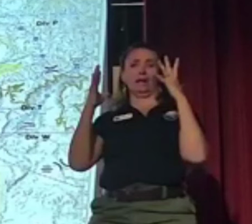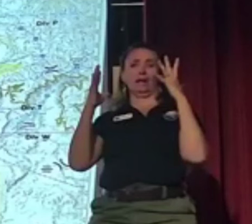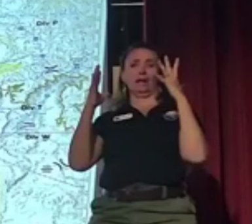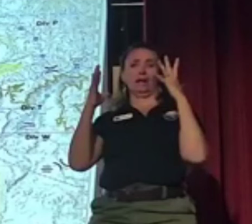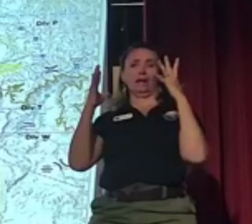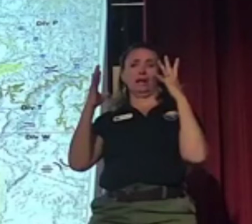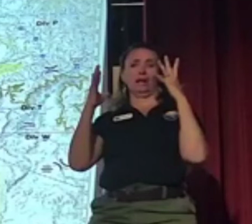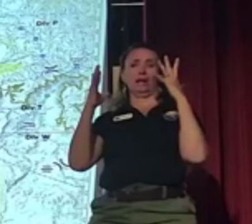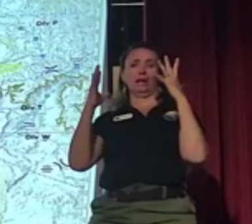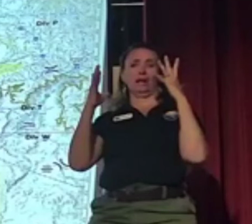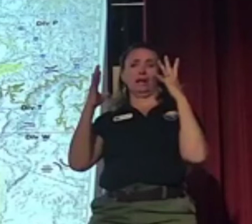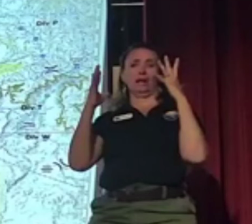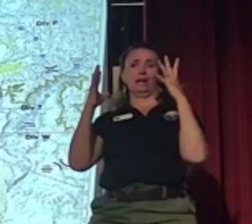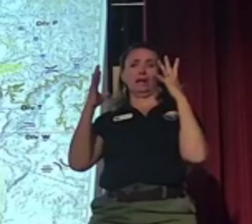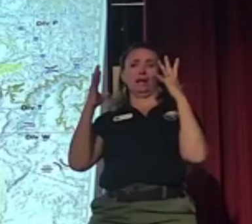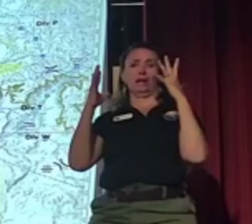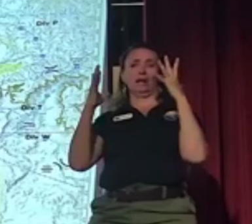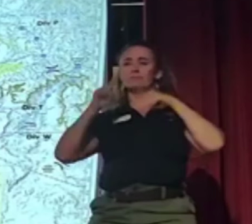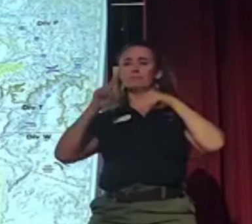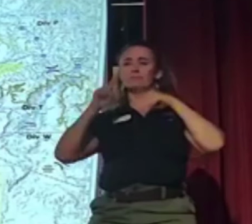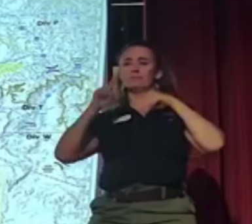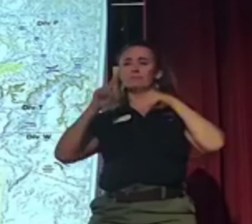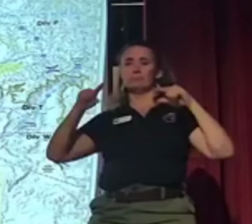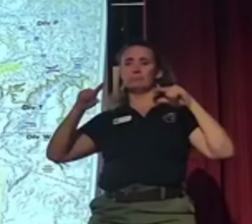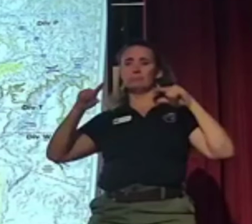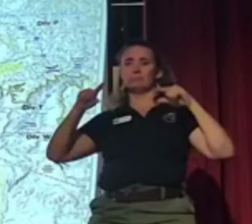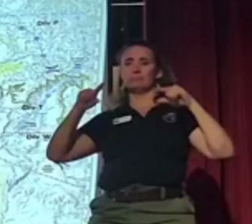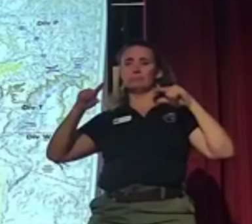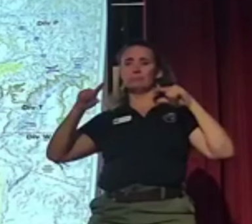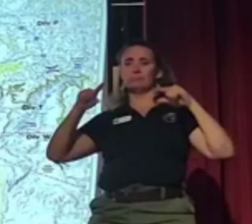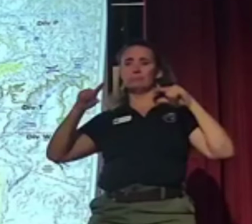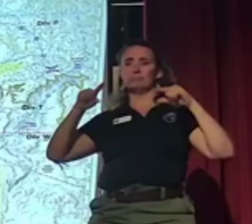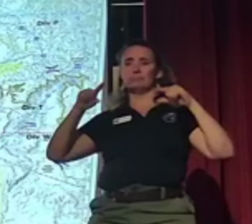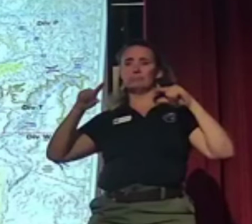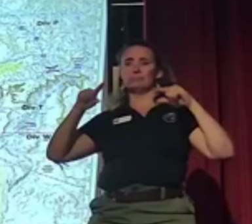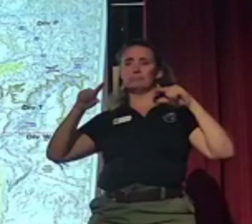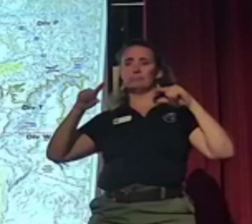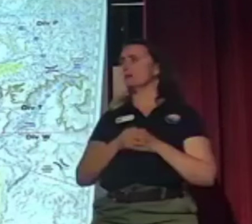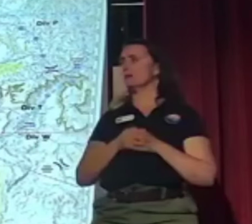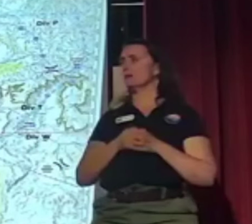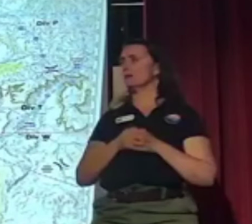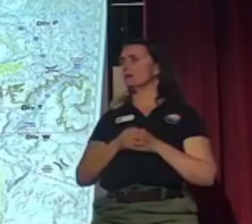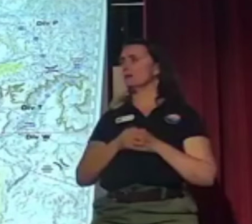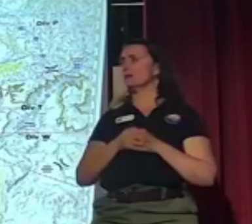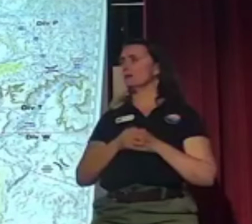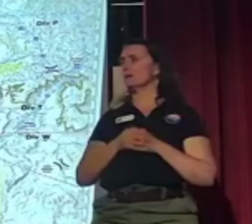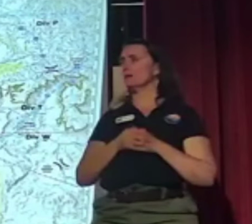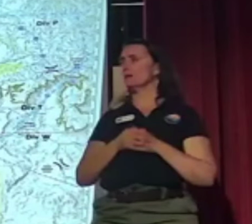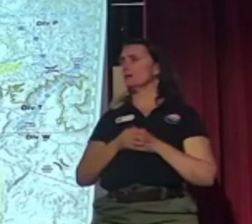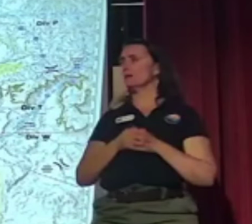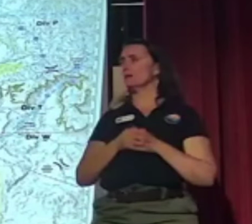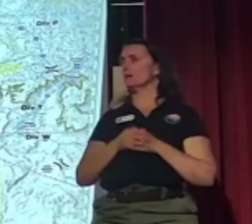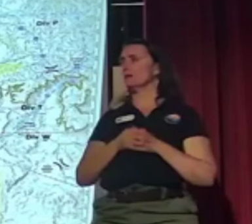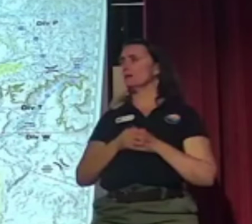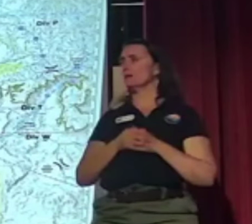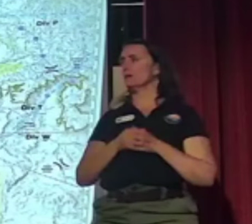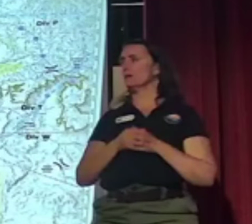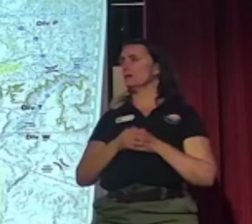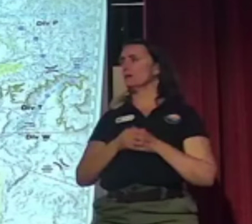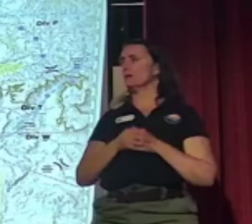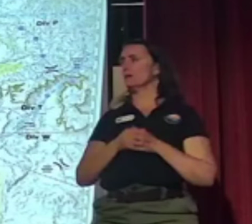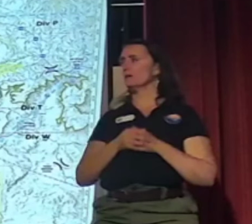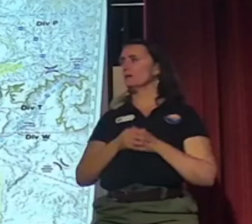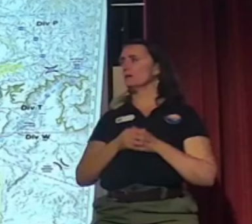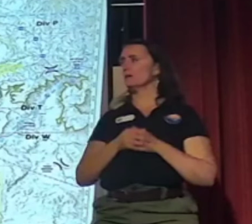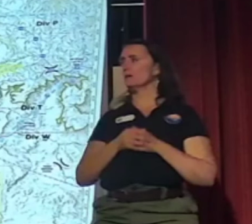variables are almost unimaginable. With all that being said, I want to let you know that you're in the thoughts and